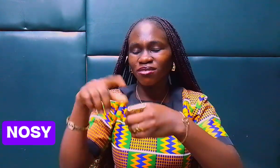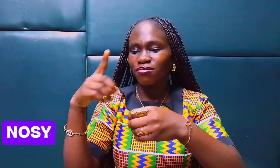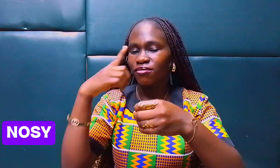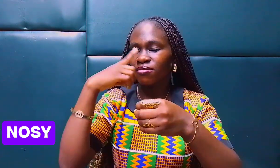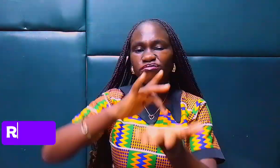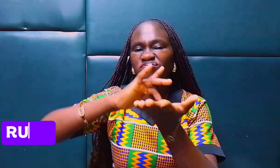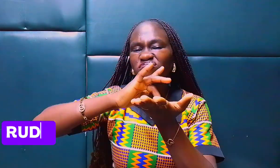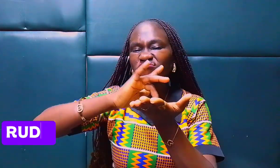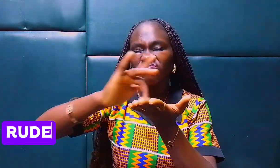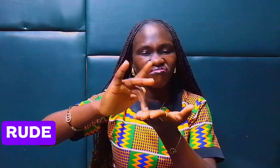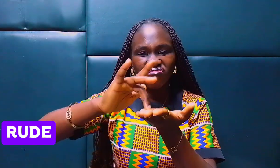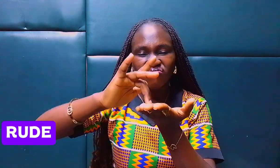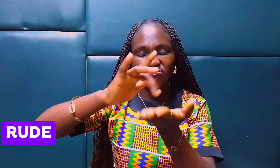nosy.